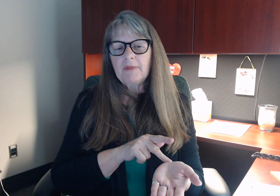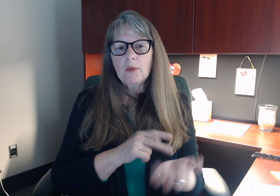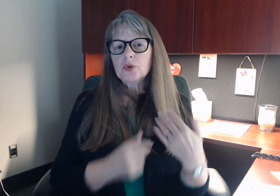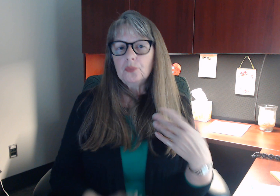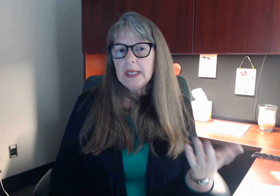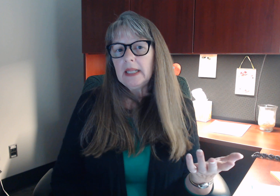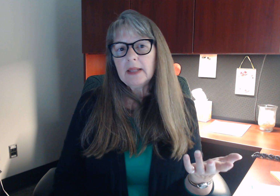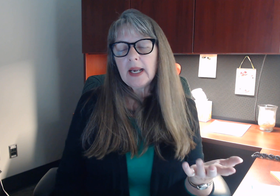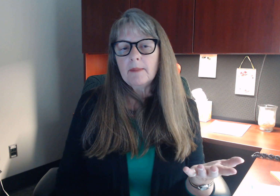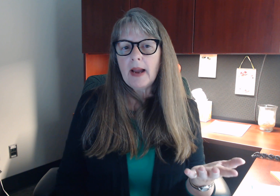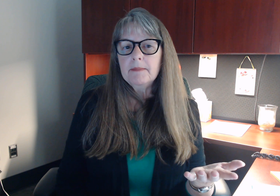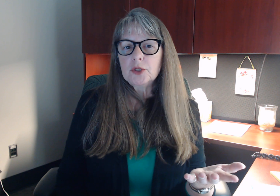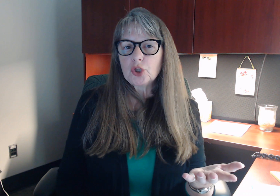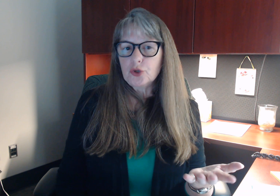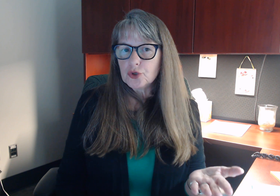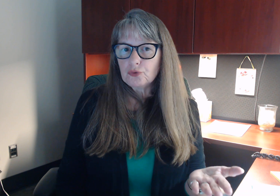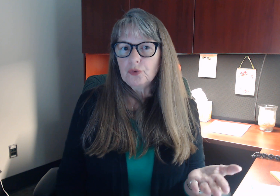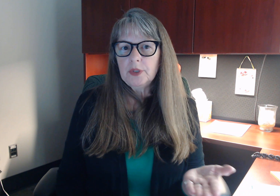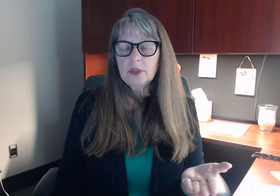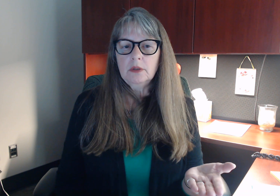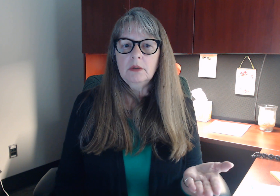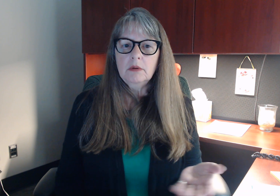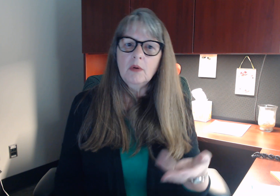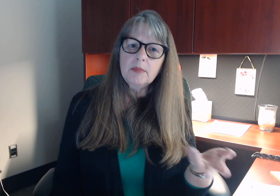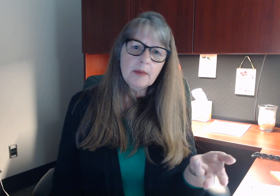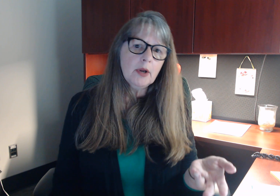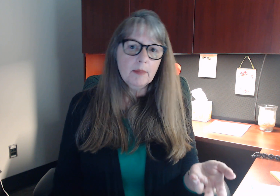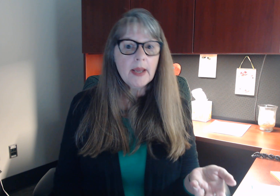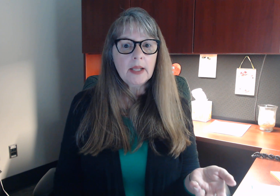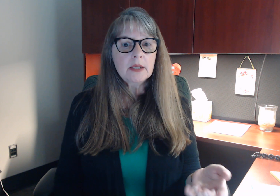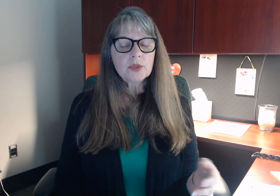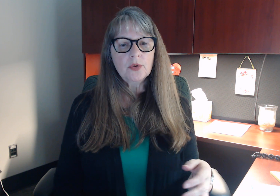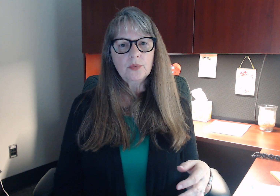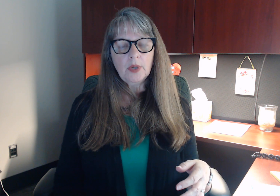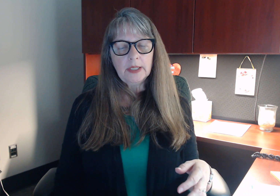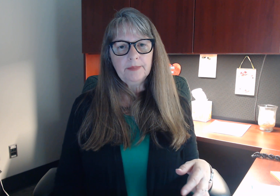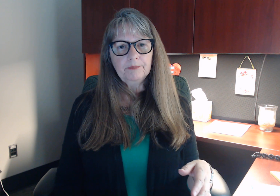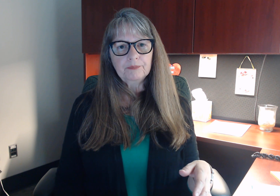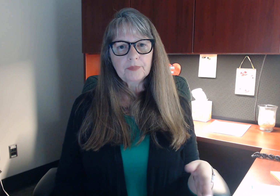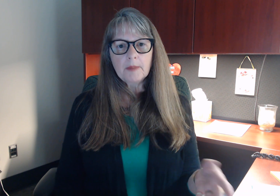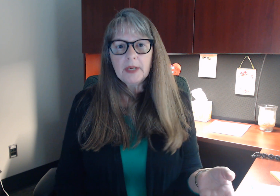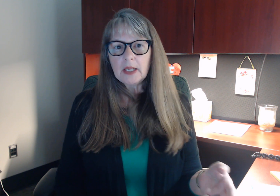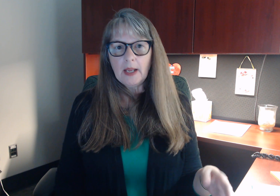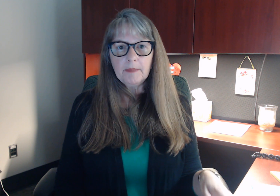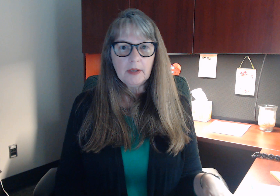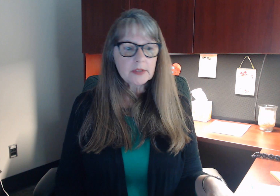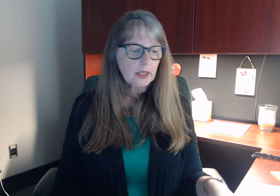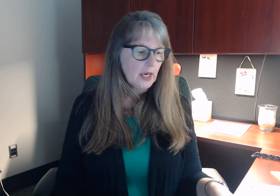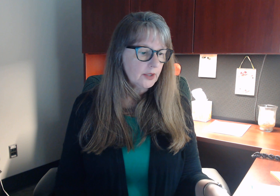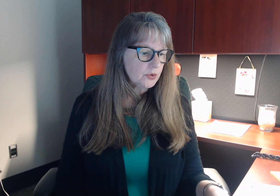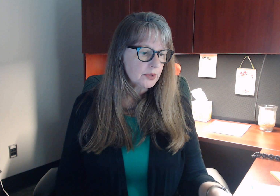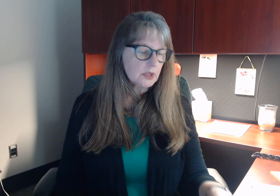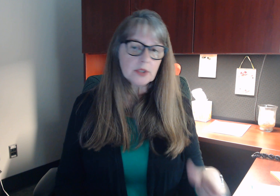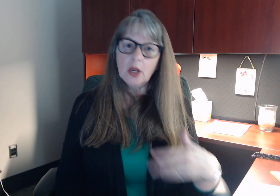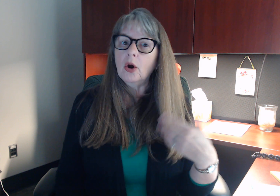was reading that, I might misconstrue it to, oh, you mean a paramedic. So, but it can be psychiatrist because they are a